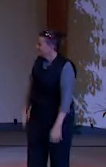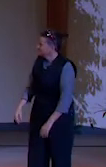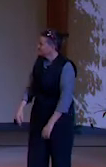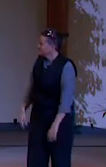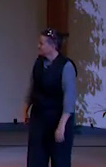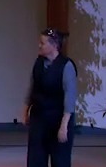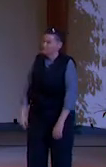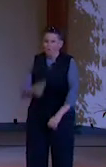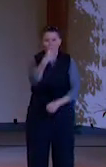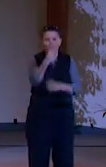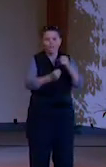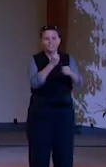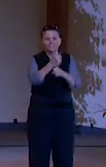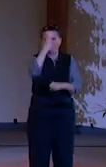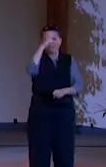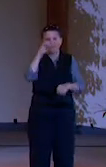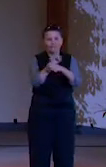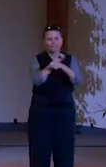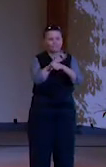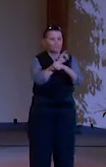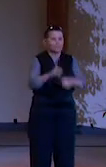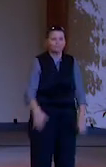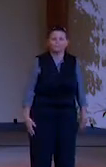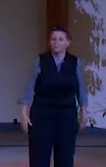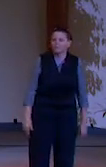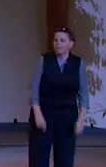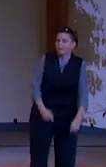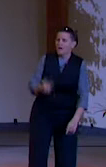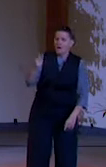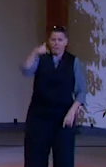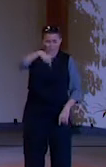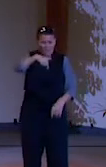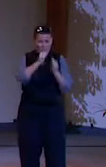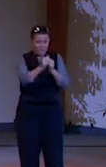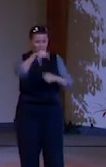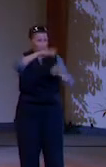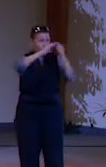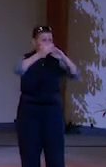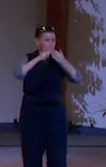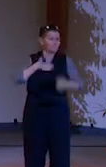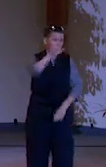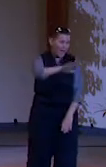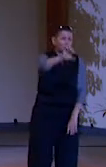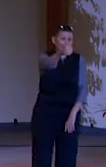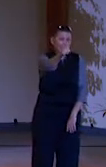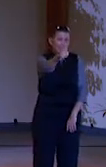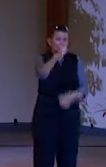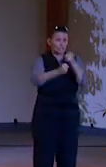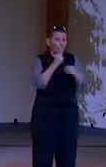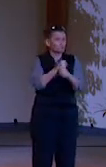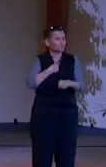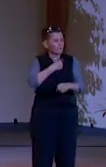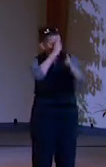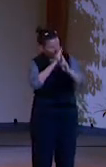to do a one-year internship. Becca's been with this community about 10 years, and I've had the honor